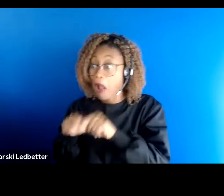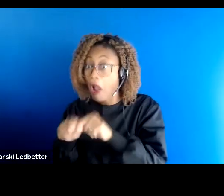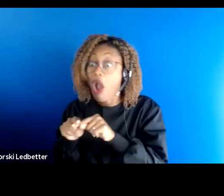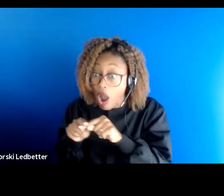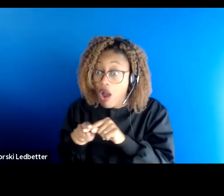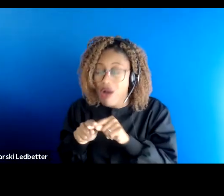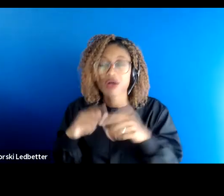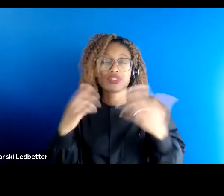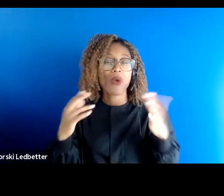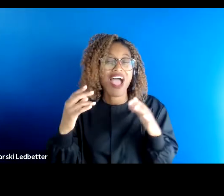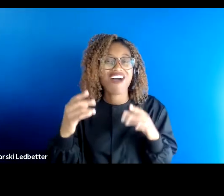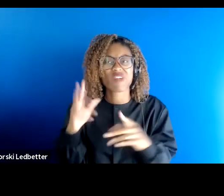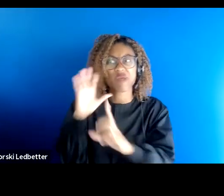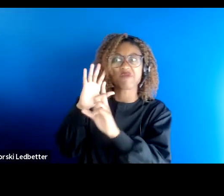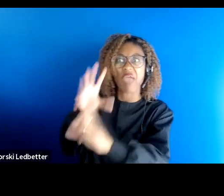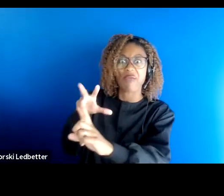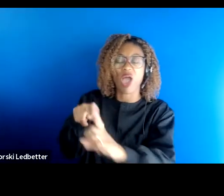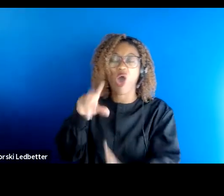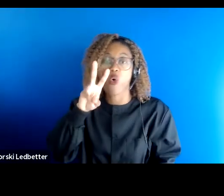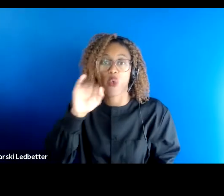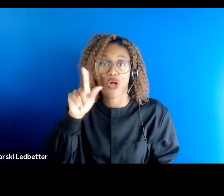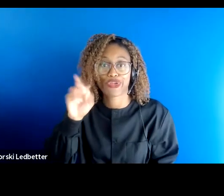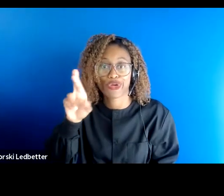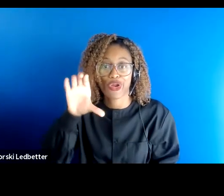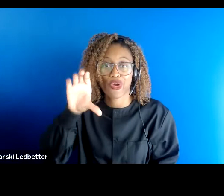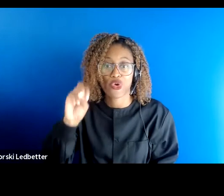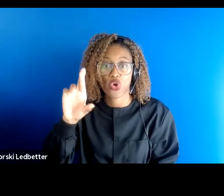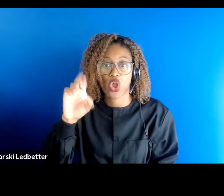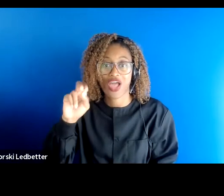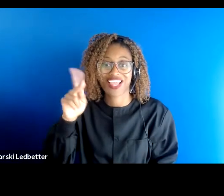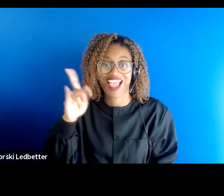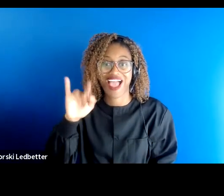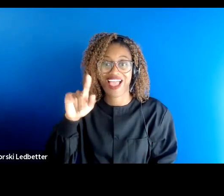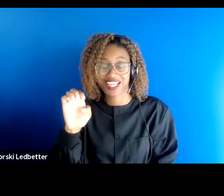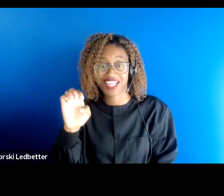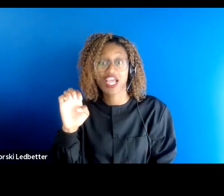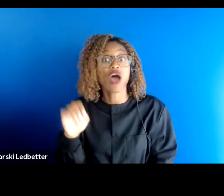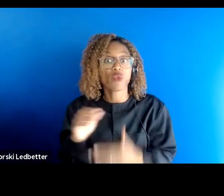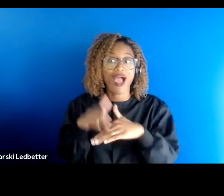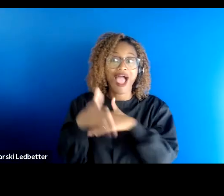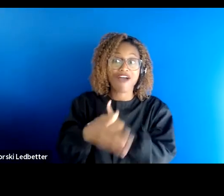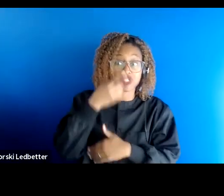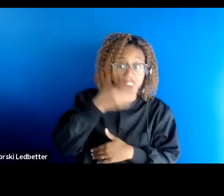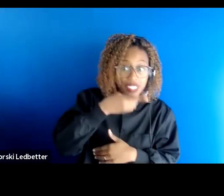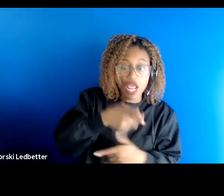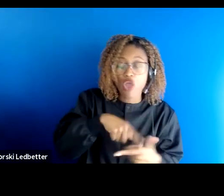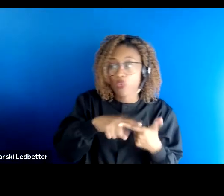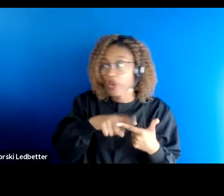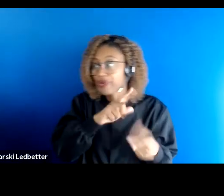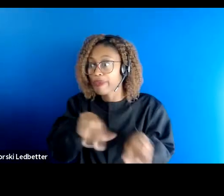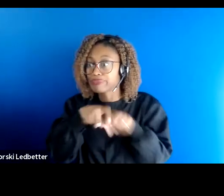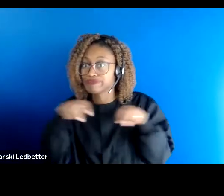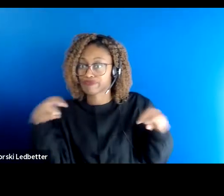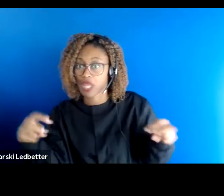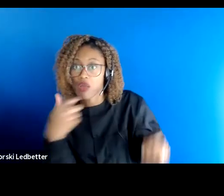Walter Cronkite, which everyone would, after dinner, go at 8 o'clock and watch the evening news with